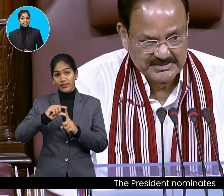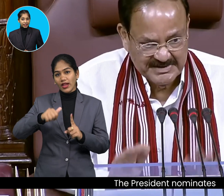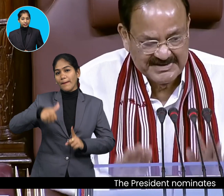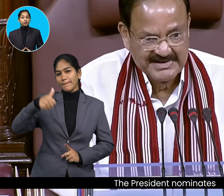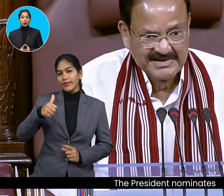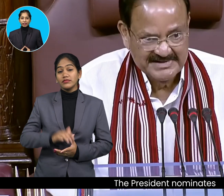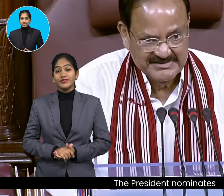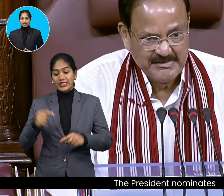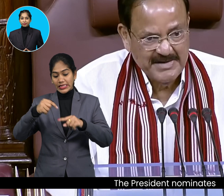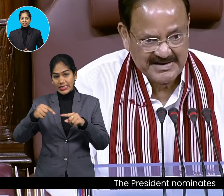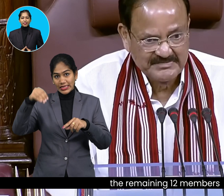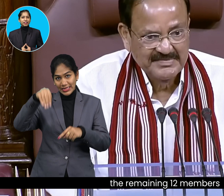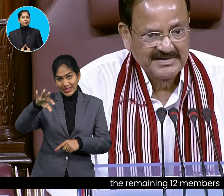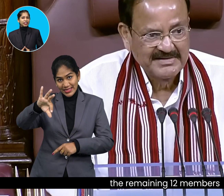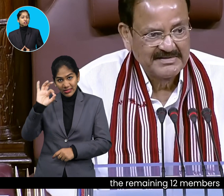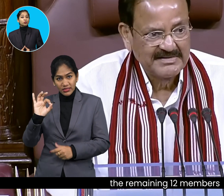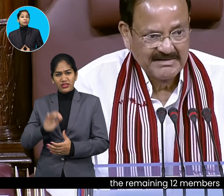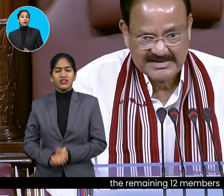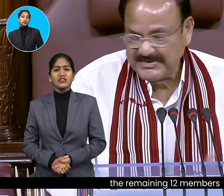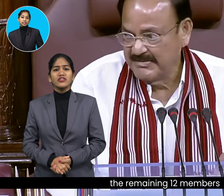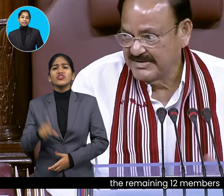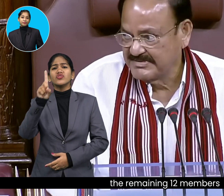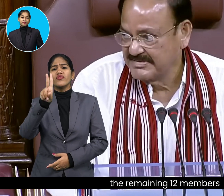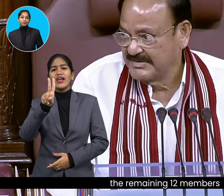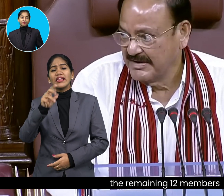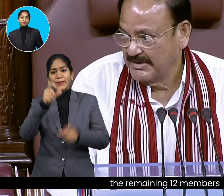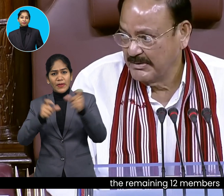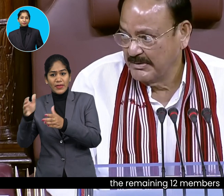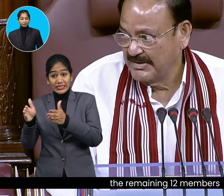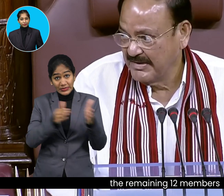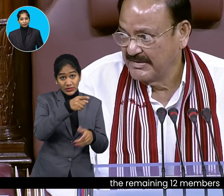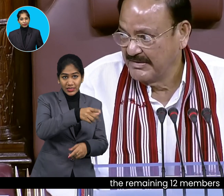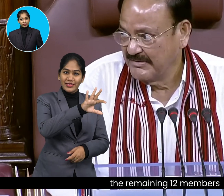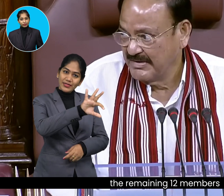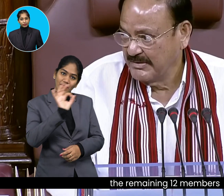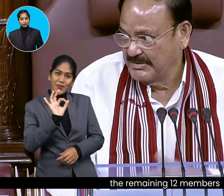The President nominates the remaining 12 members